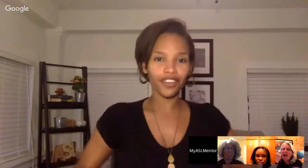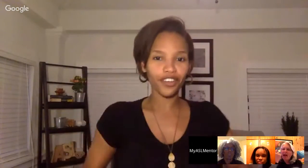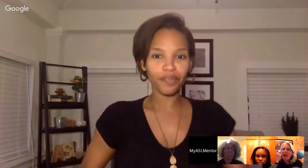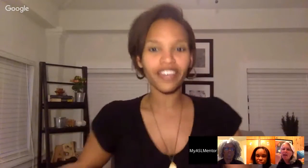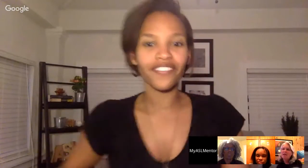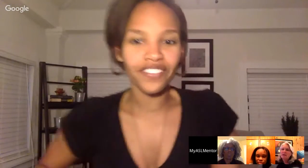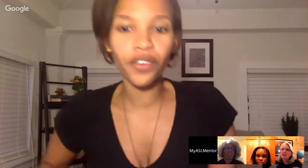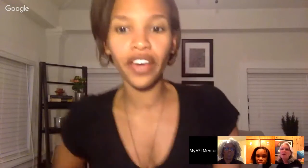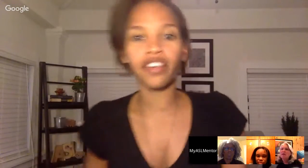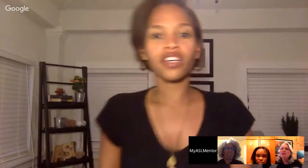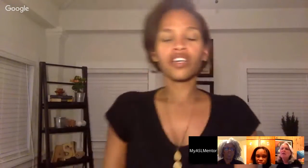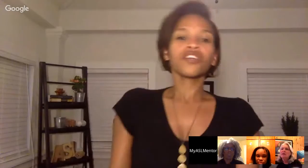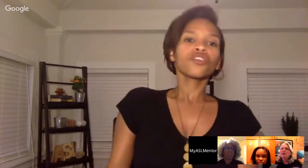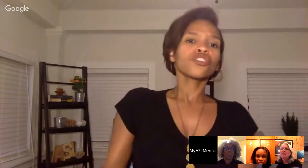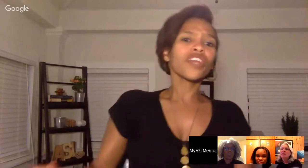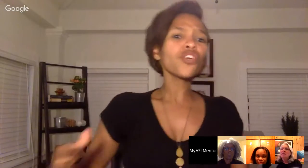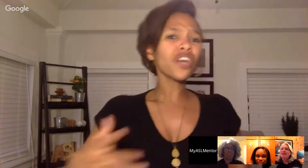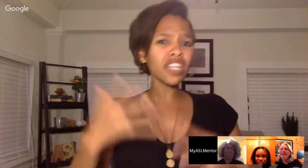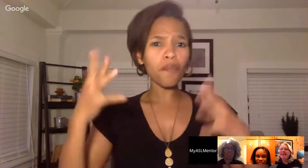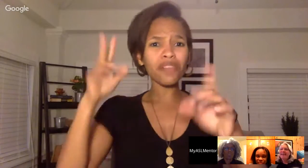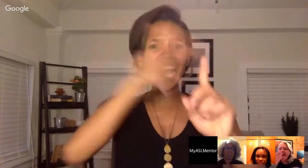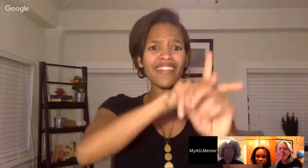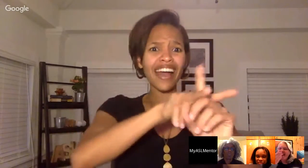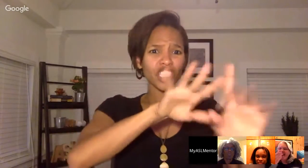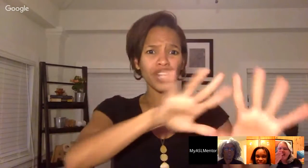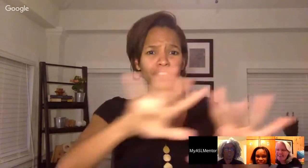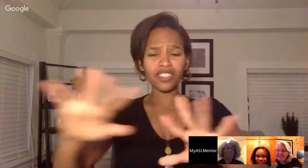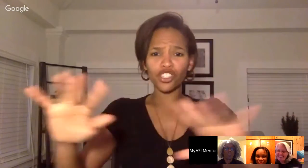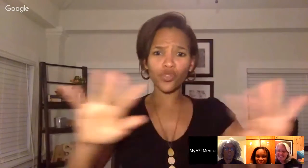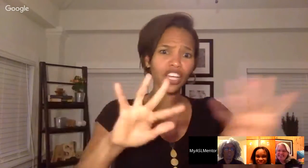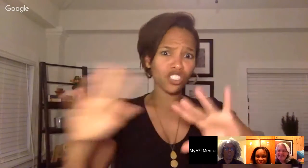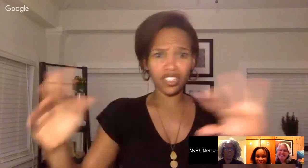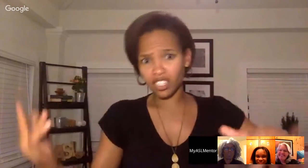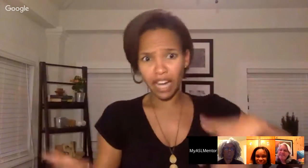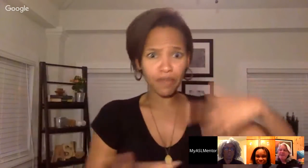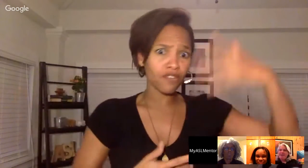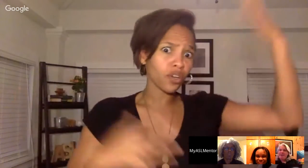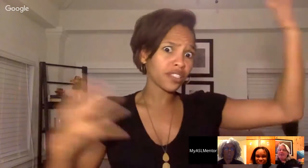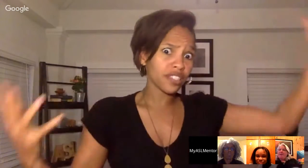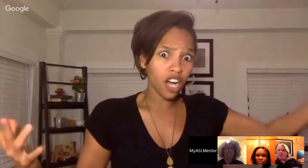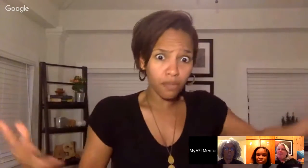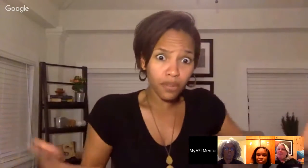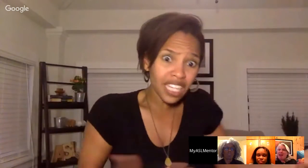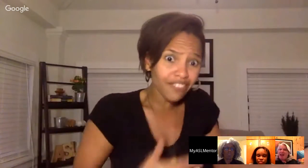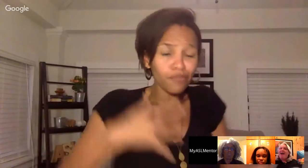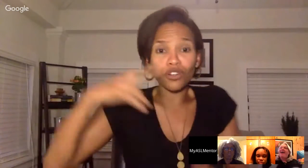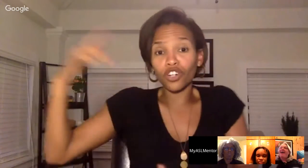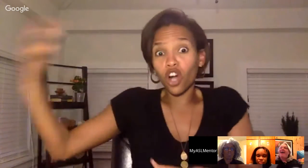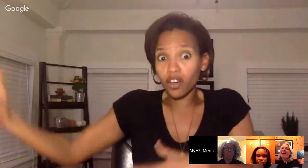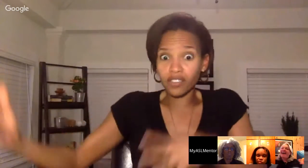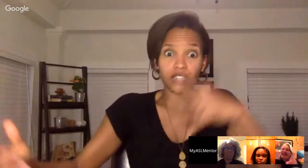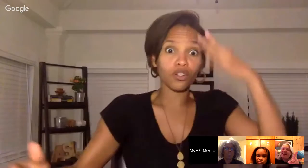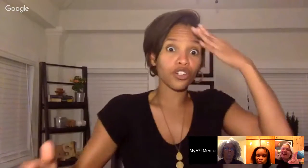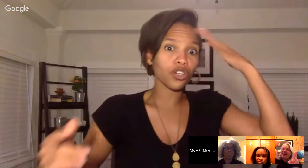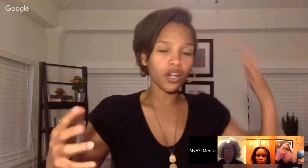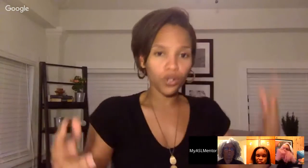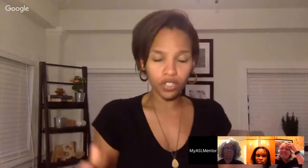okay. Okay. So then you can apply that to whatever the situation is. It might be voices unbelievable or awesome